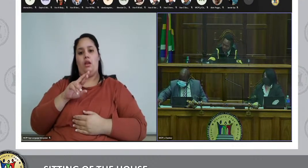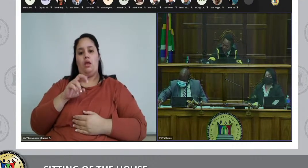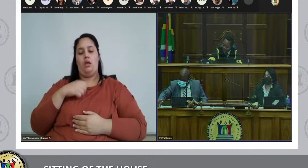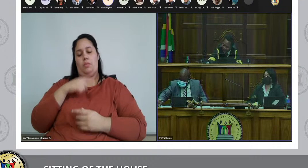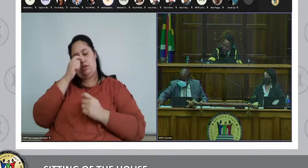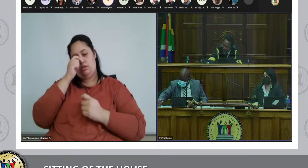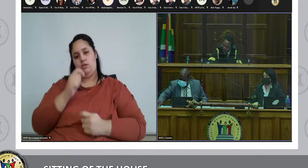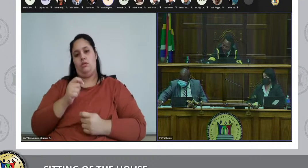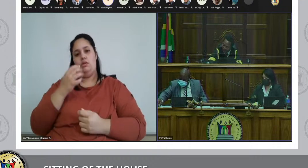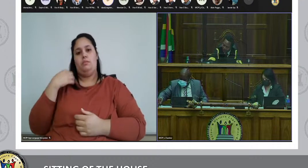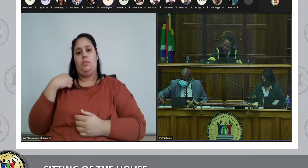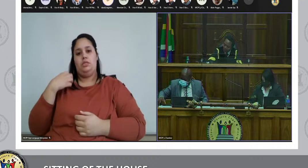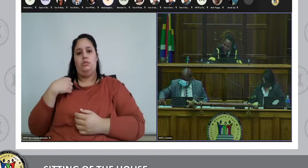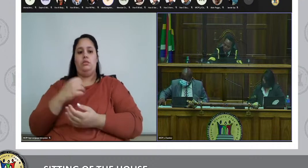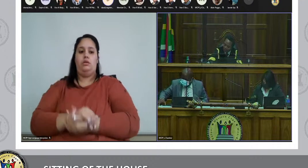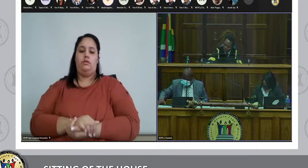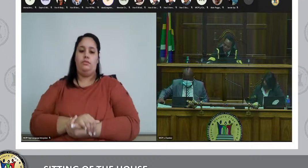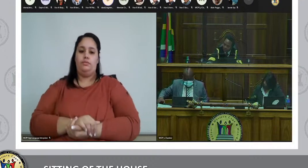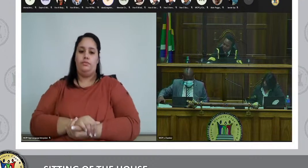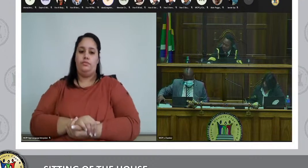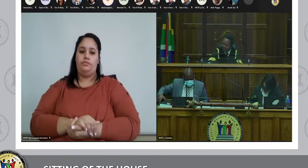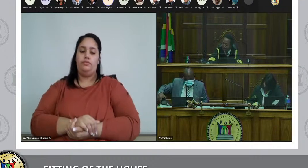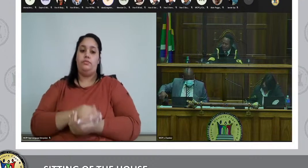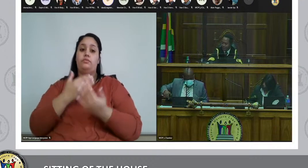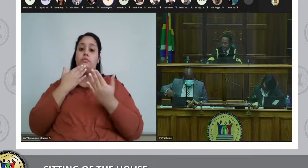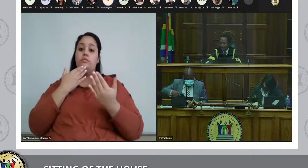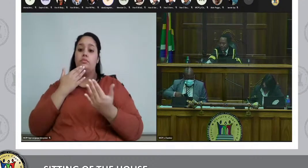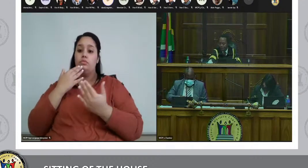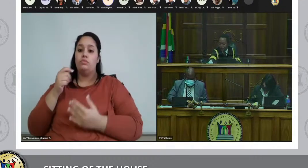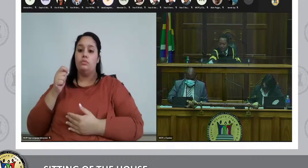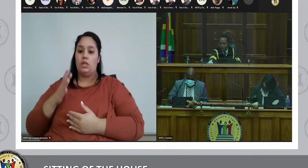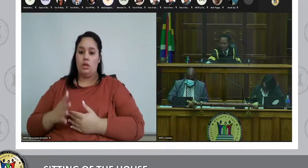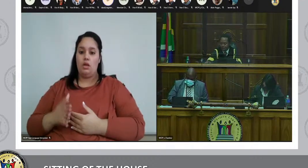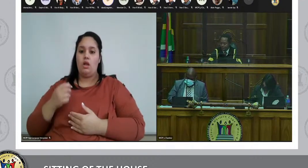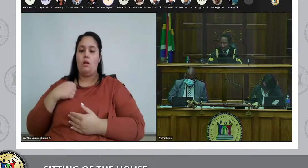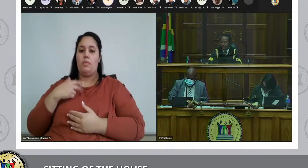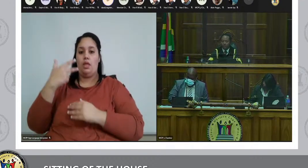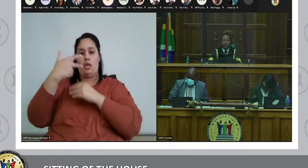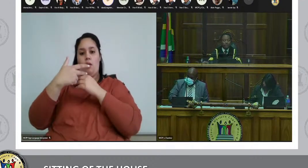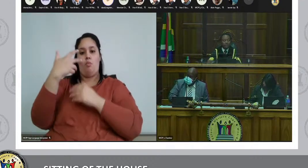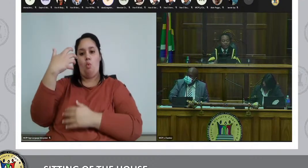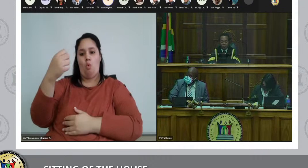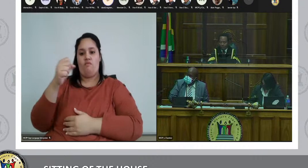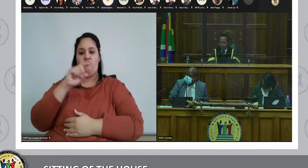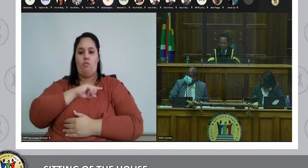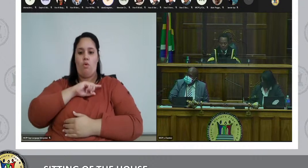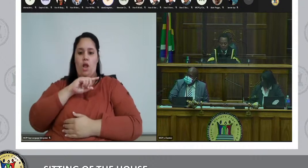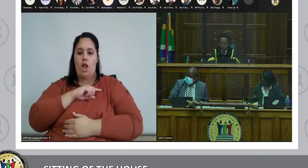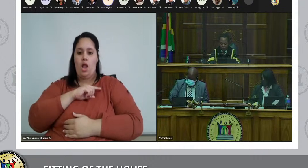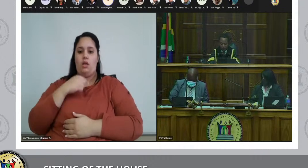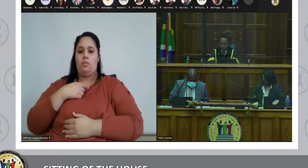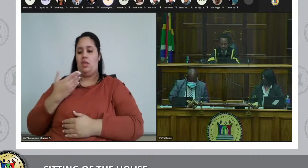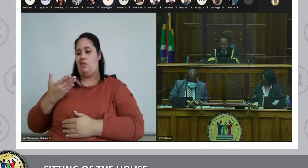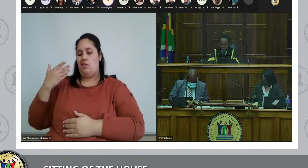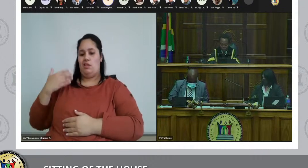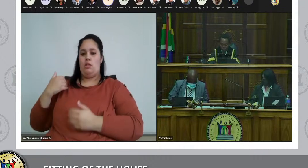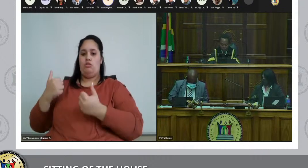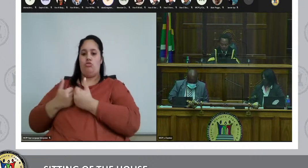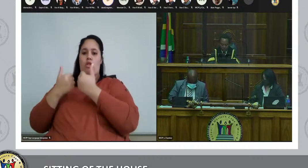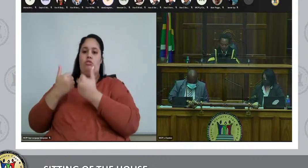Minister. Thank you, Speaker, and I will be keeping my camera off given my earlier challenges